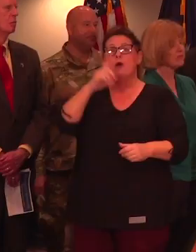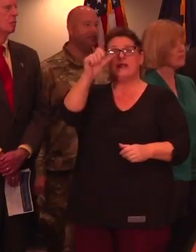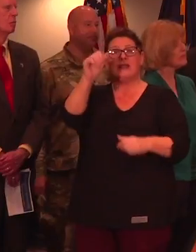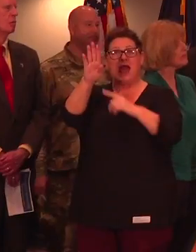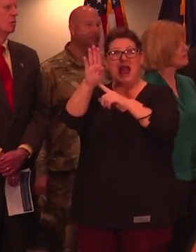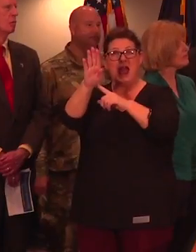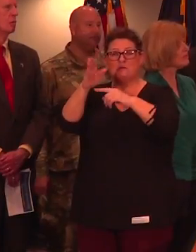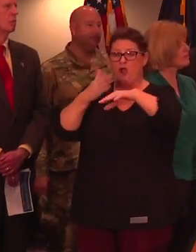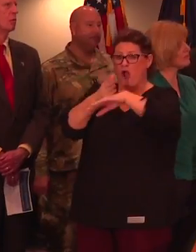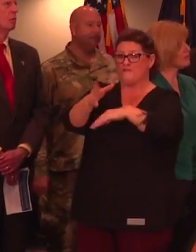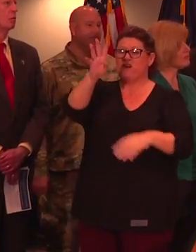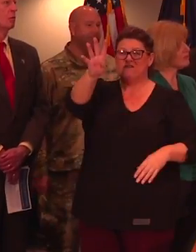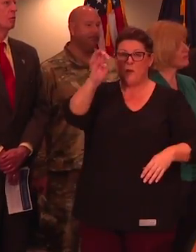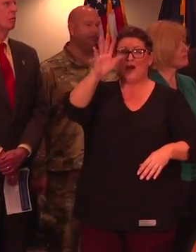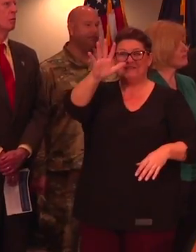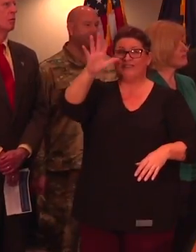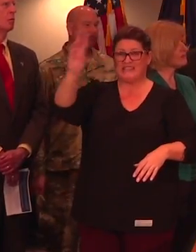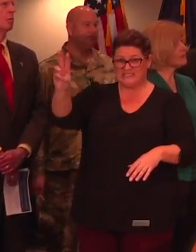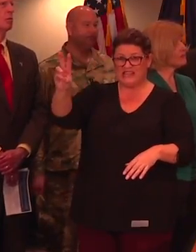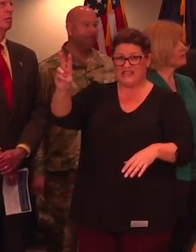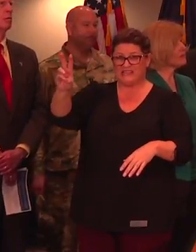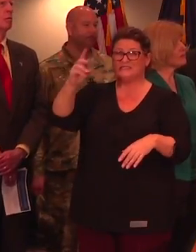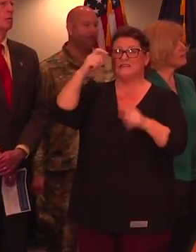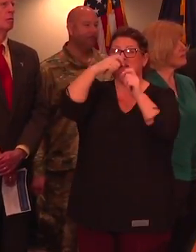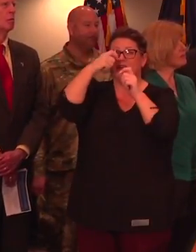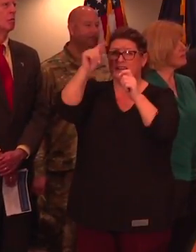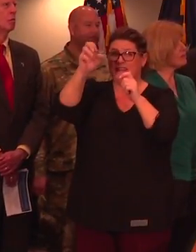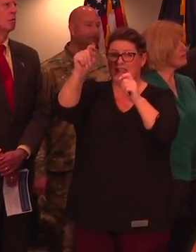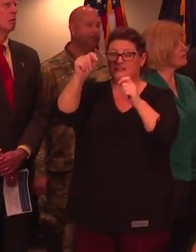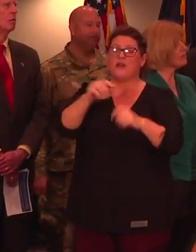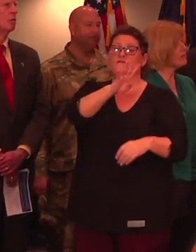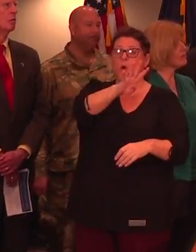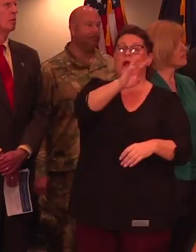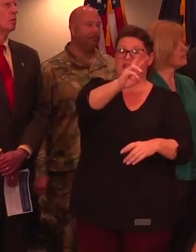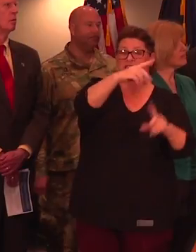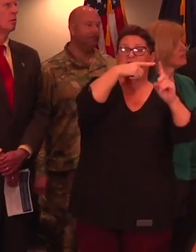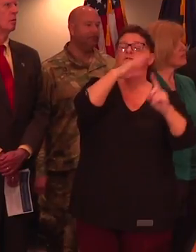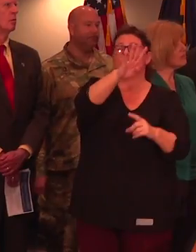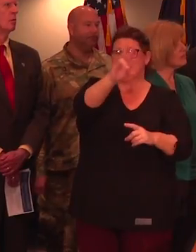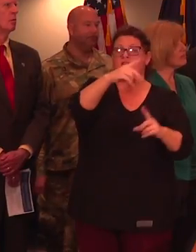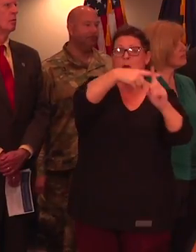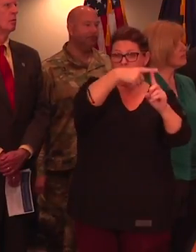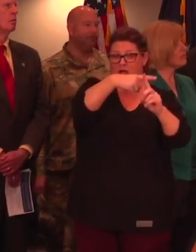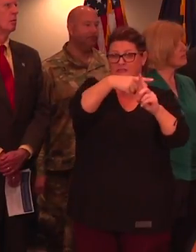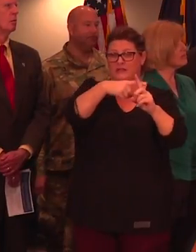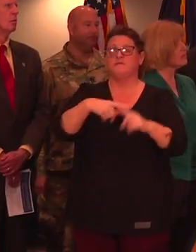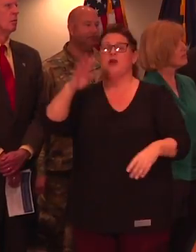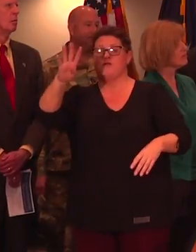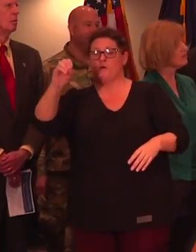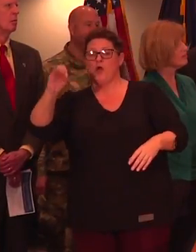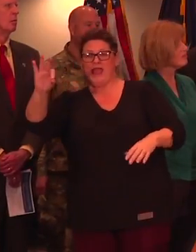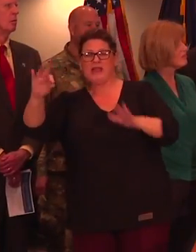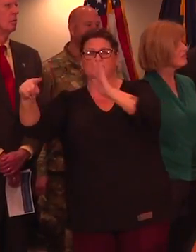conducted 456 tests. 47 are positive and 409 are negative. This did not include